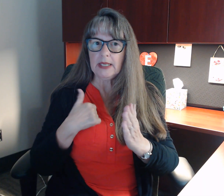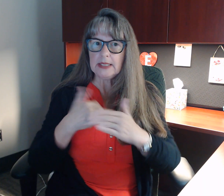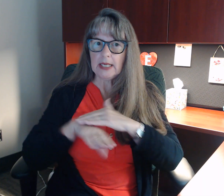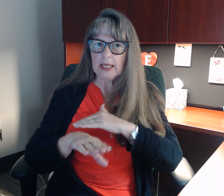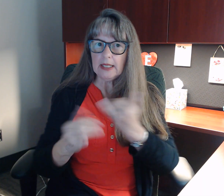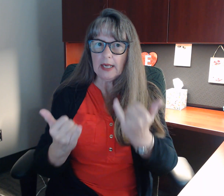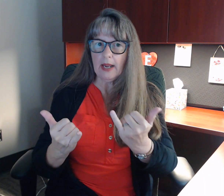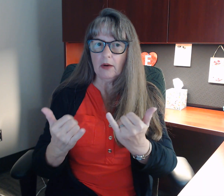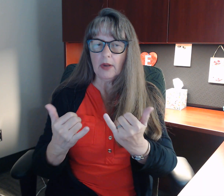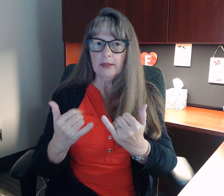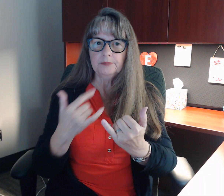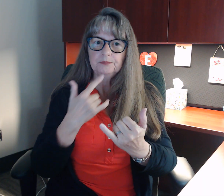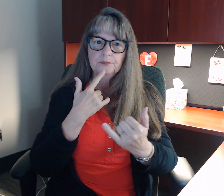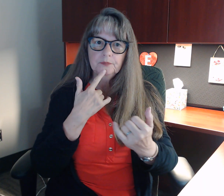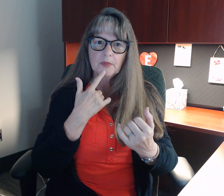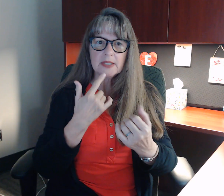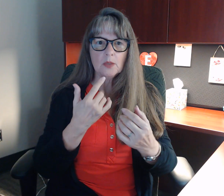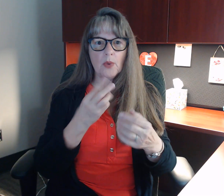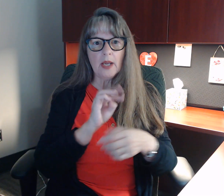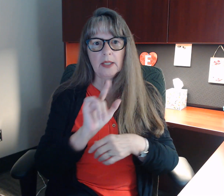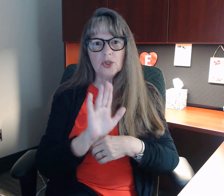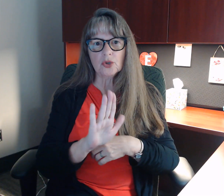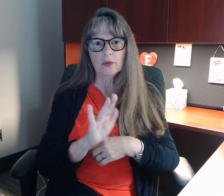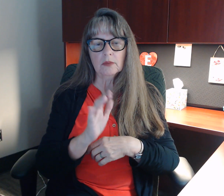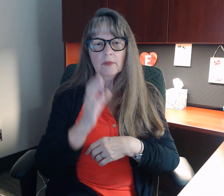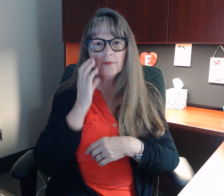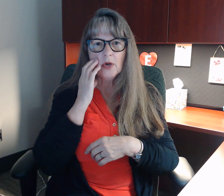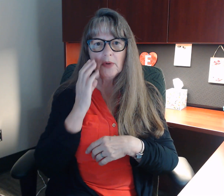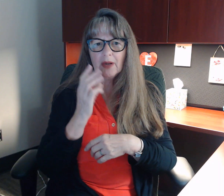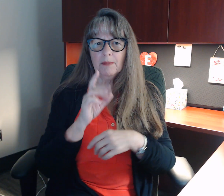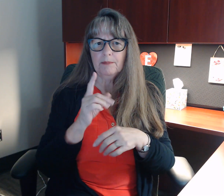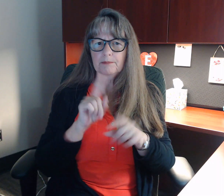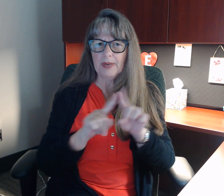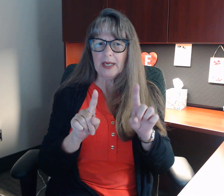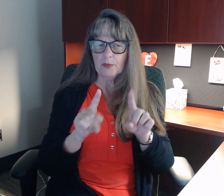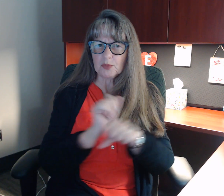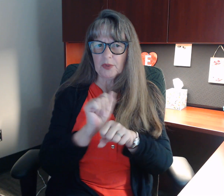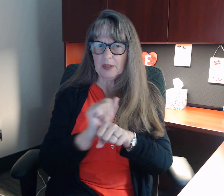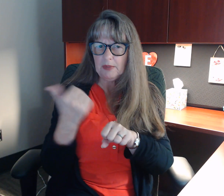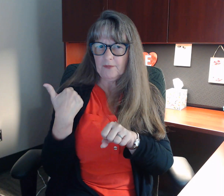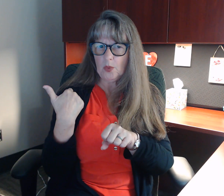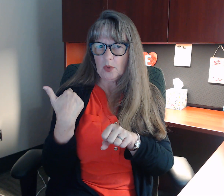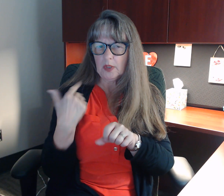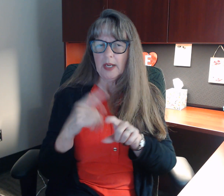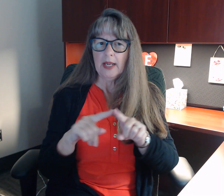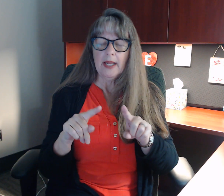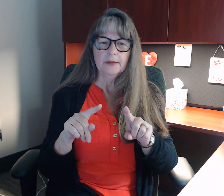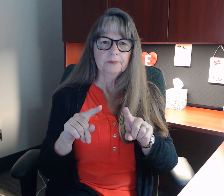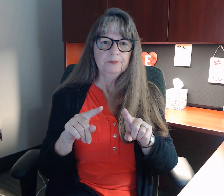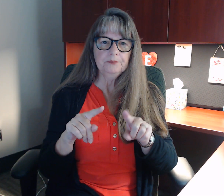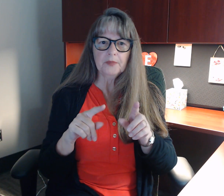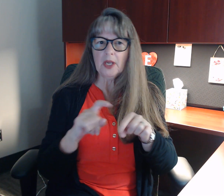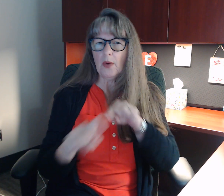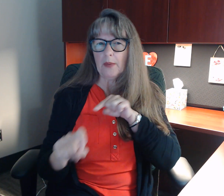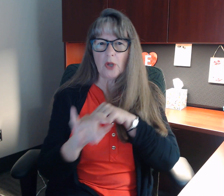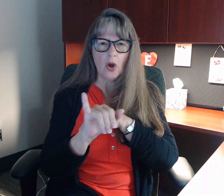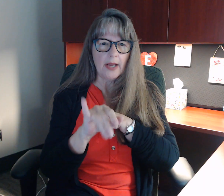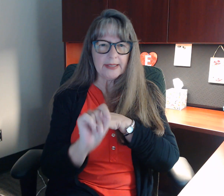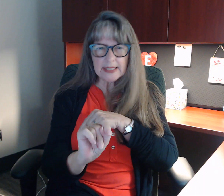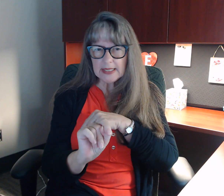get in now? And they said, well, it's your phone. I go, but it was working before. I would call IT,